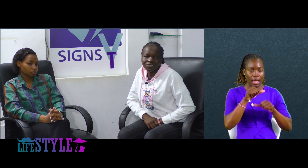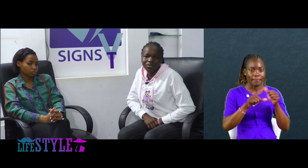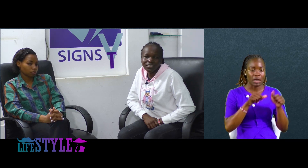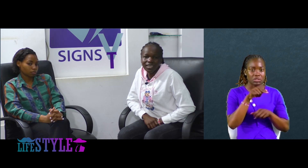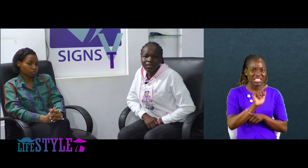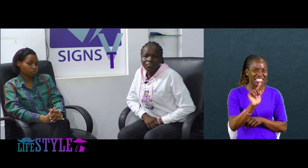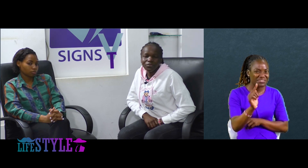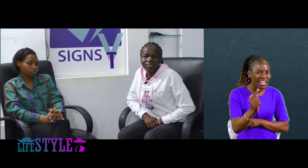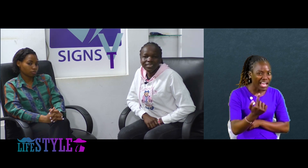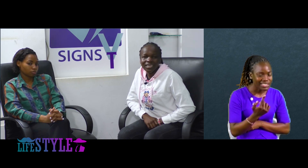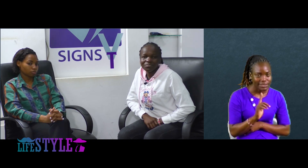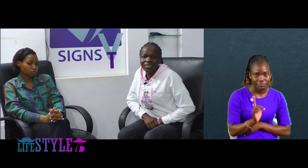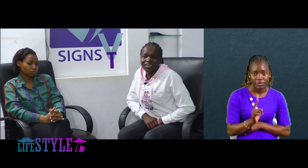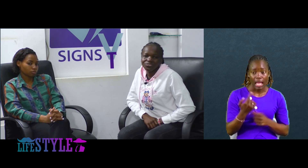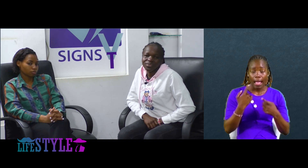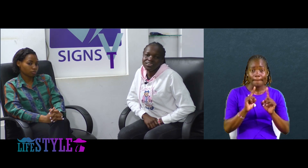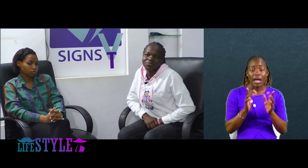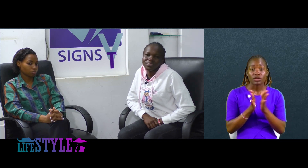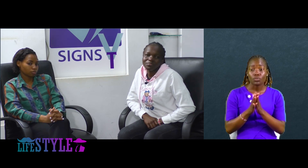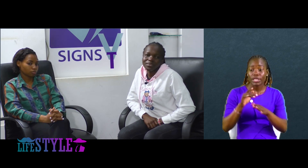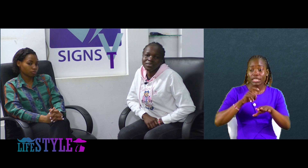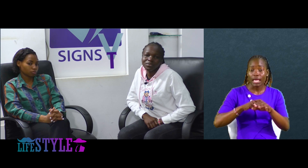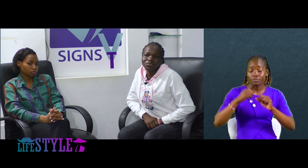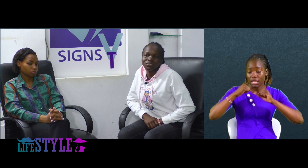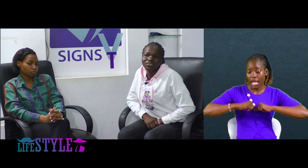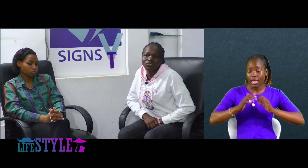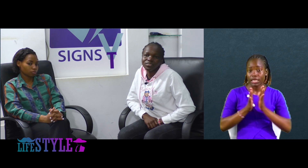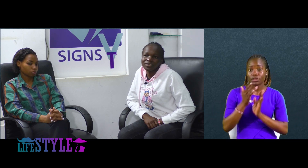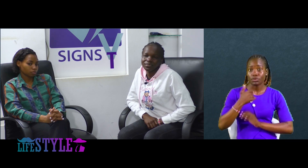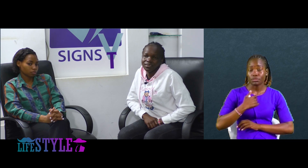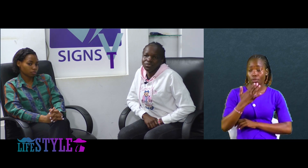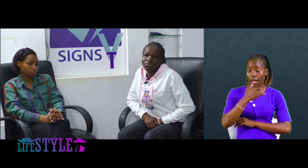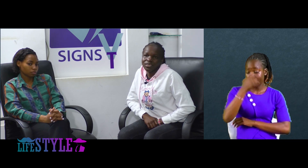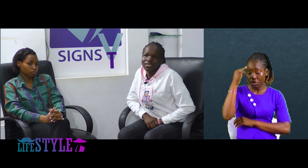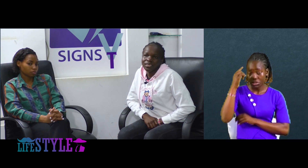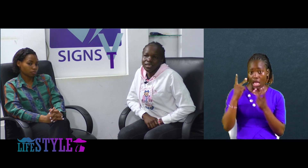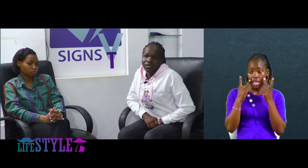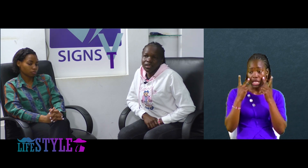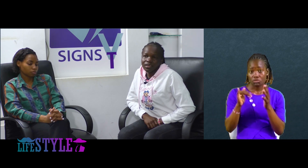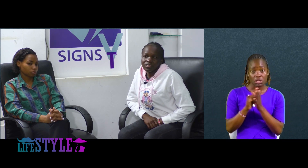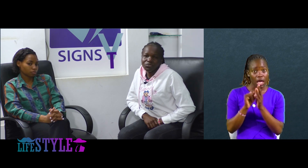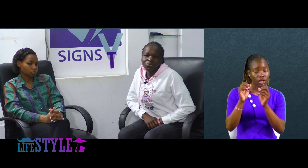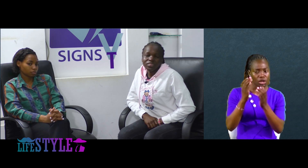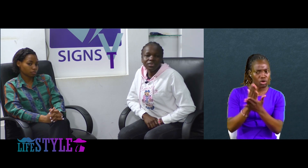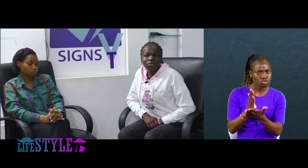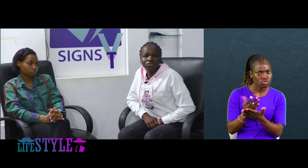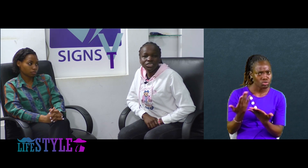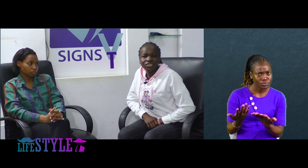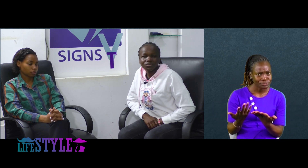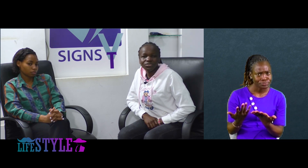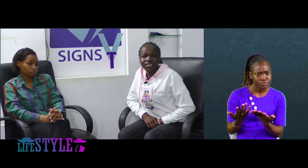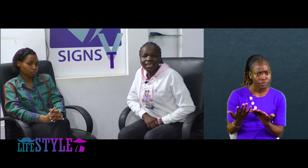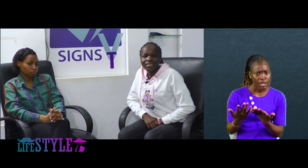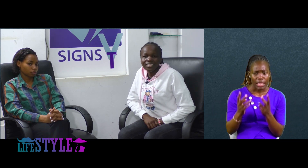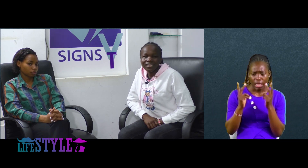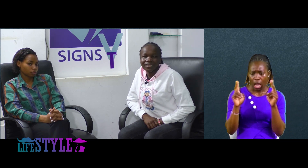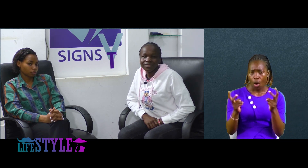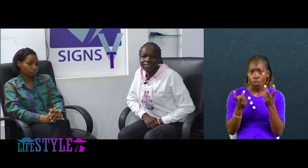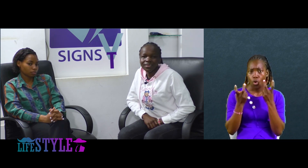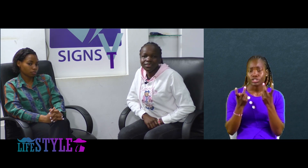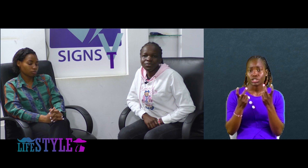at first, but within time they had to agree with me because they saw that, okay, like they were watching news,